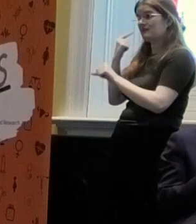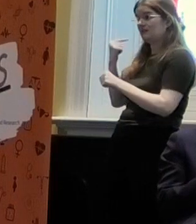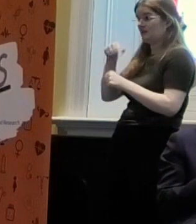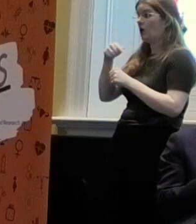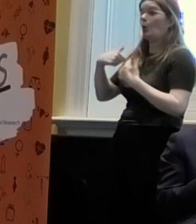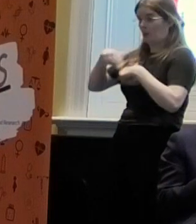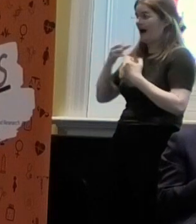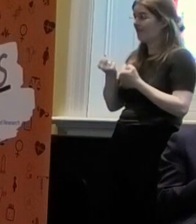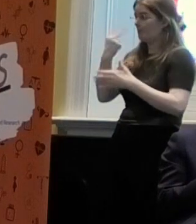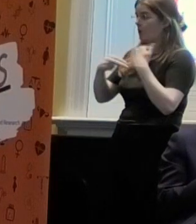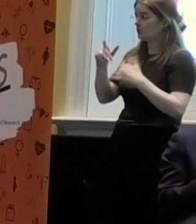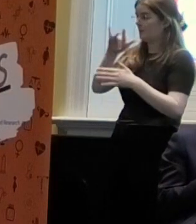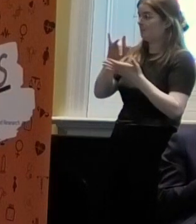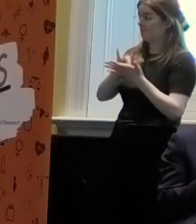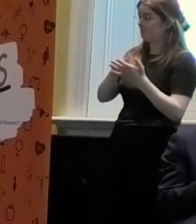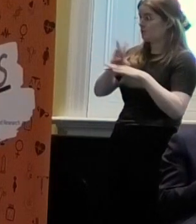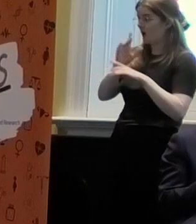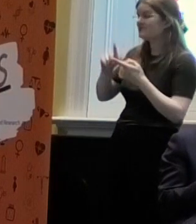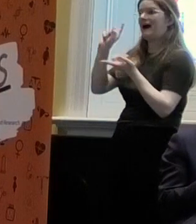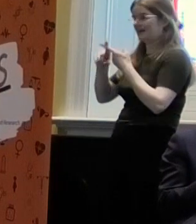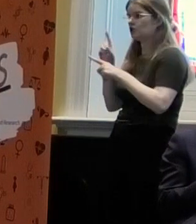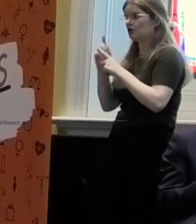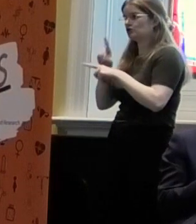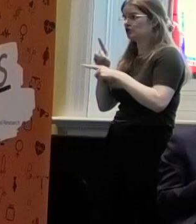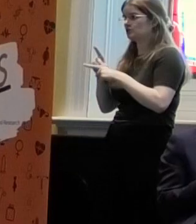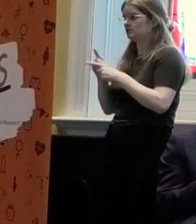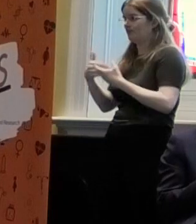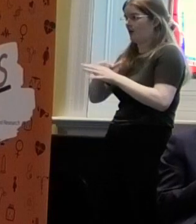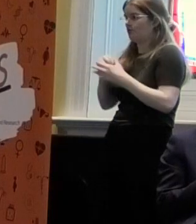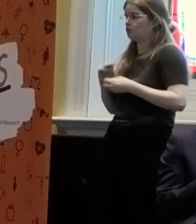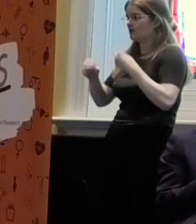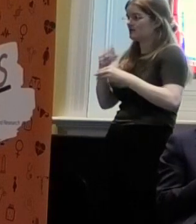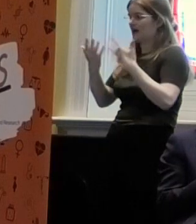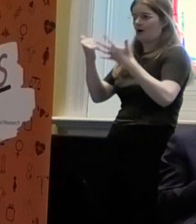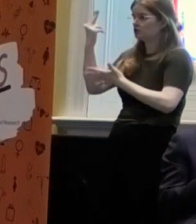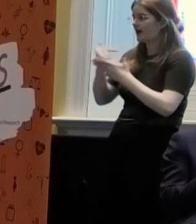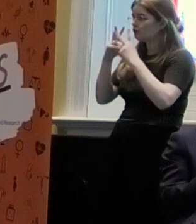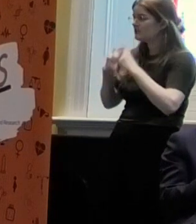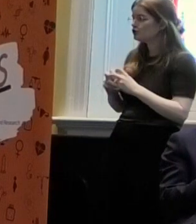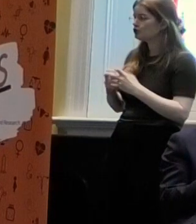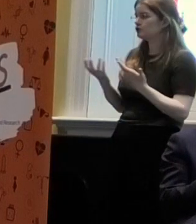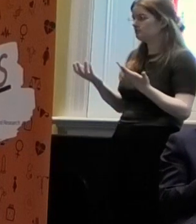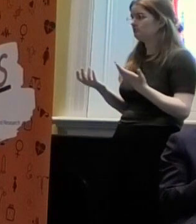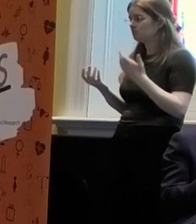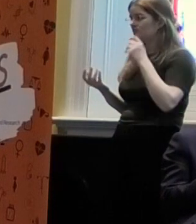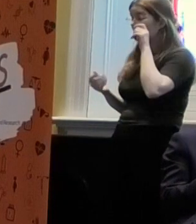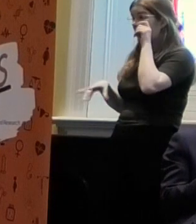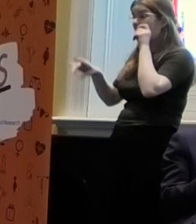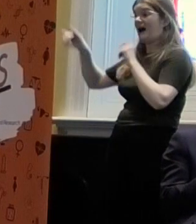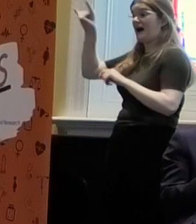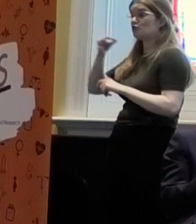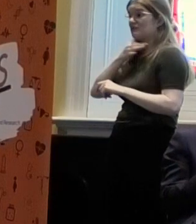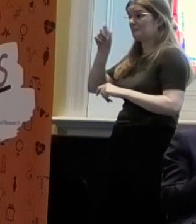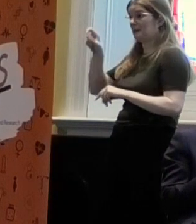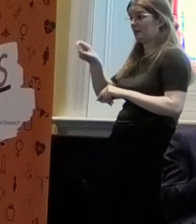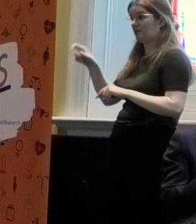have midwives involved front and center in the design of the studies and the carrying out of the studies. And if you take the highest of risk patients that Jen and I see